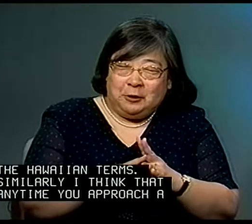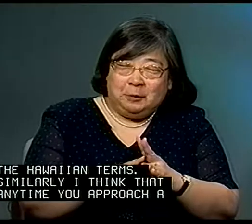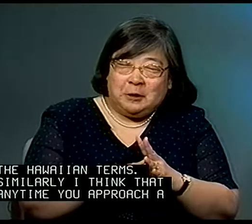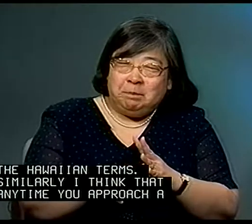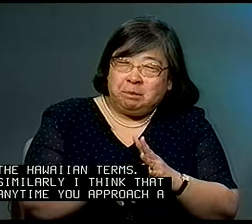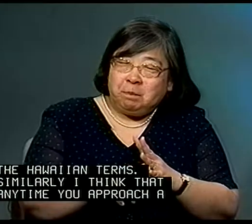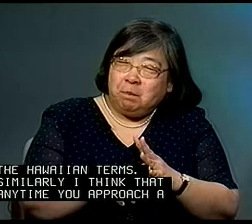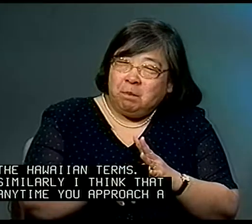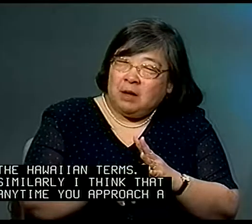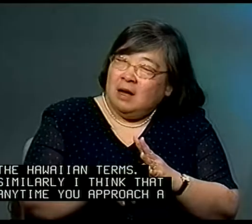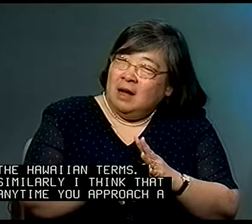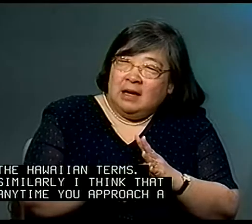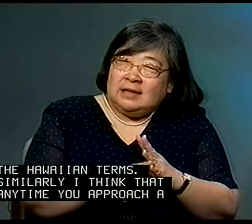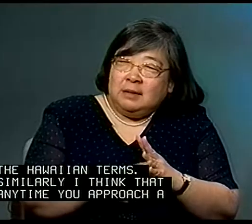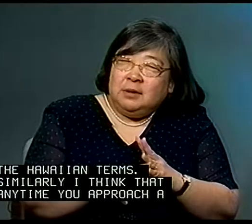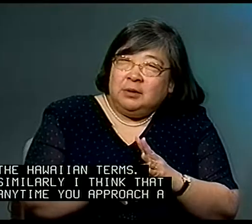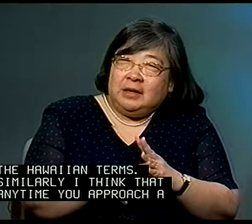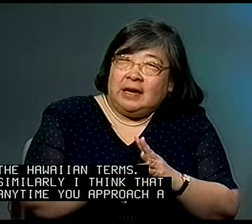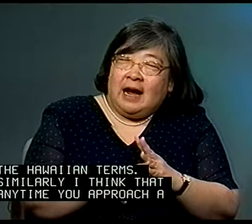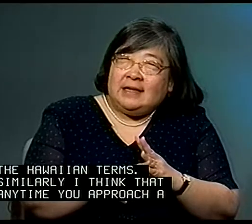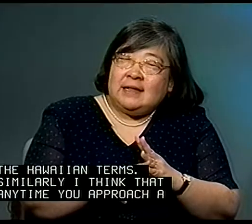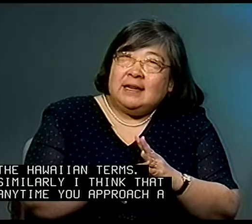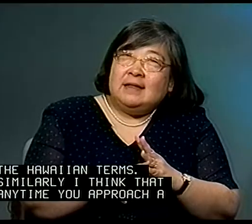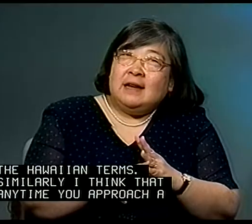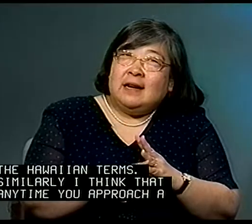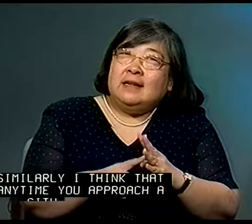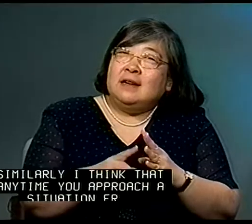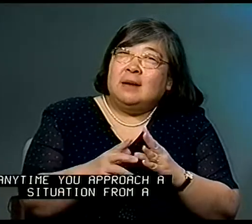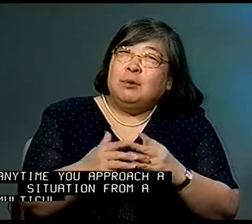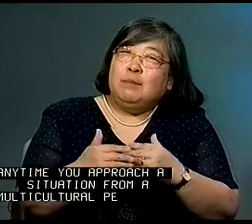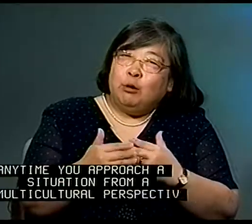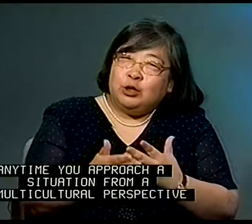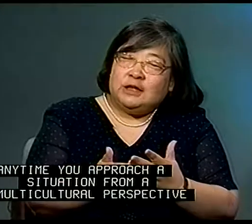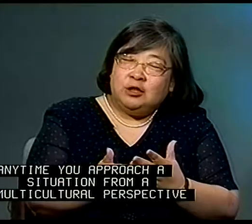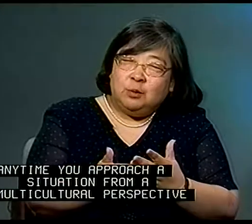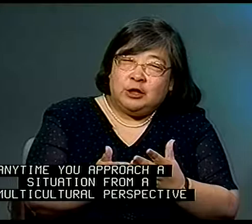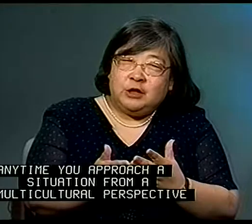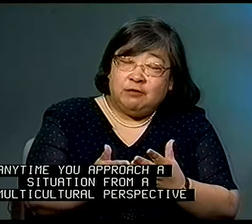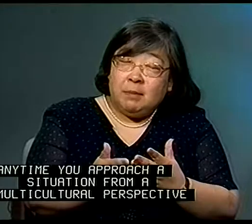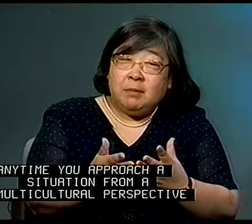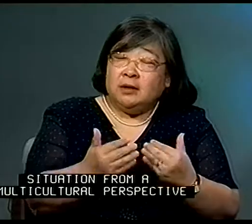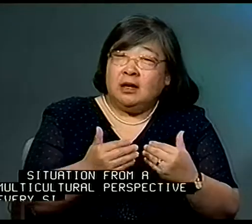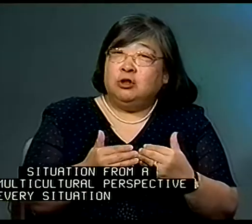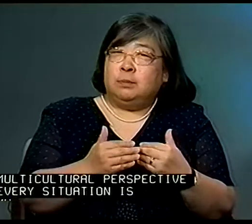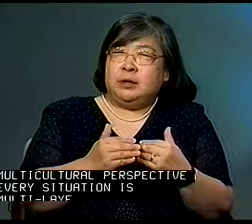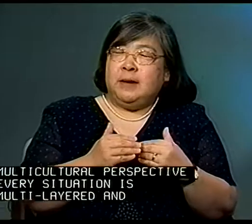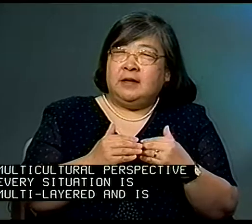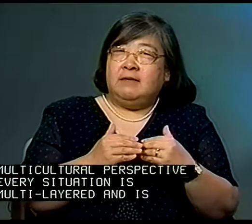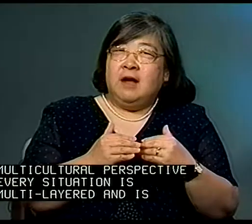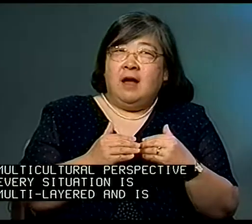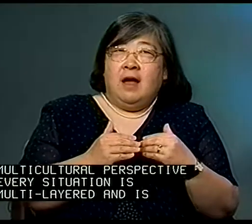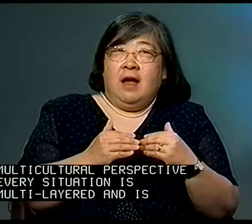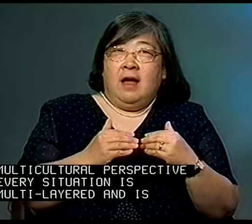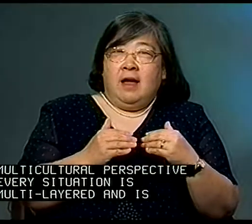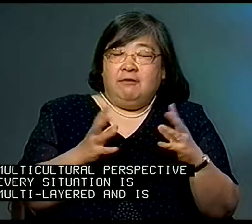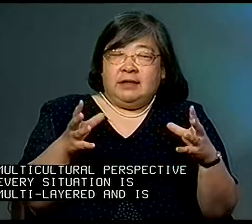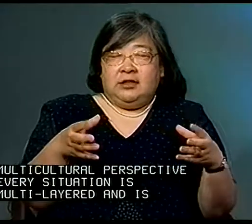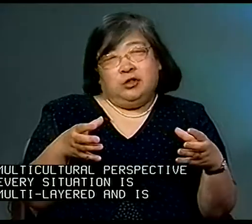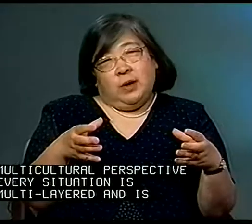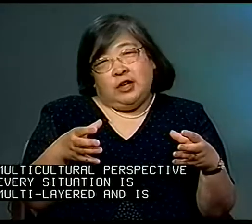terms. Similarly, I think that anytime you approach a situation from a multicultural perspective, every